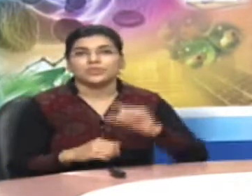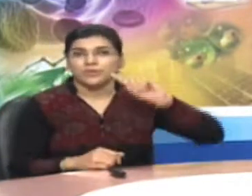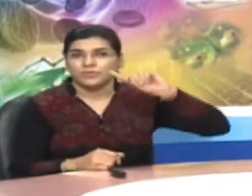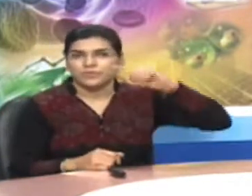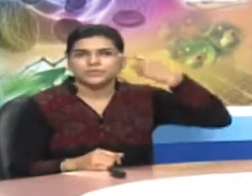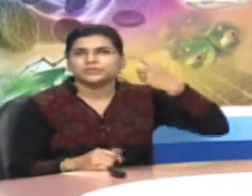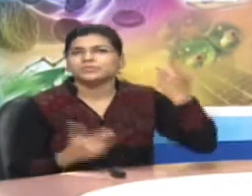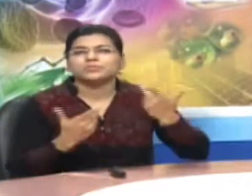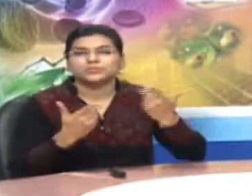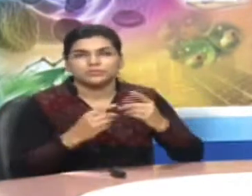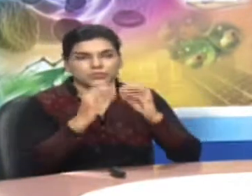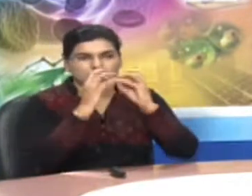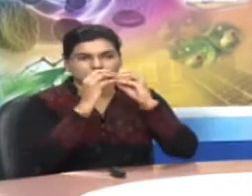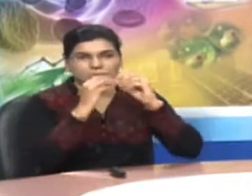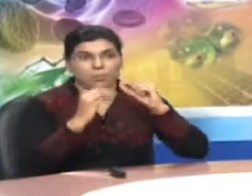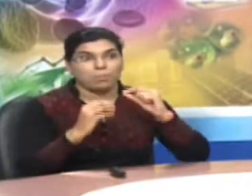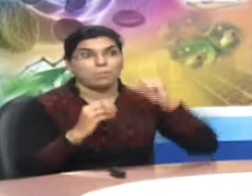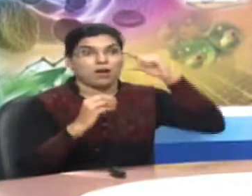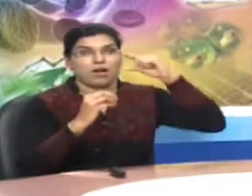on the change case,